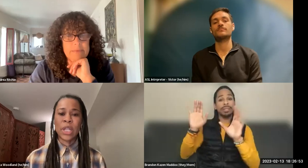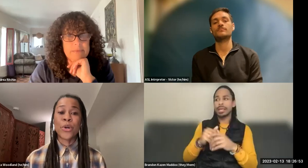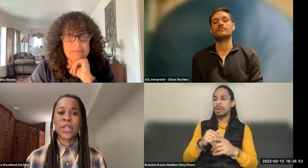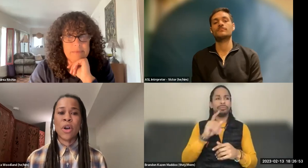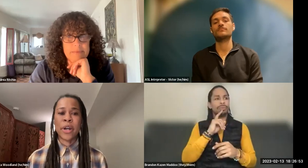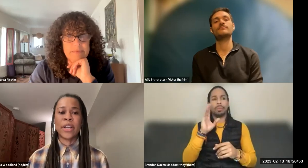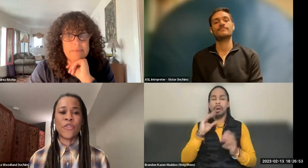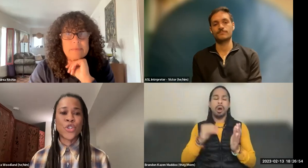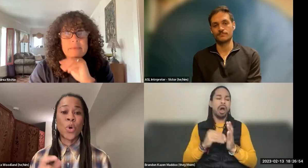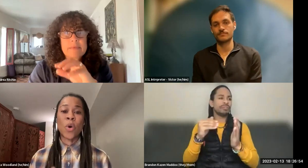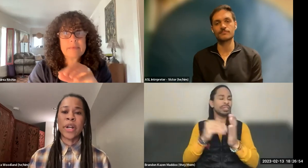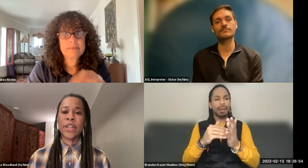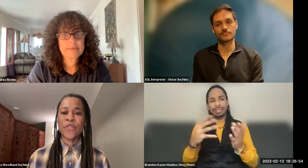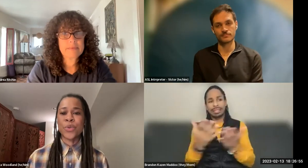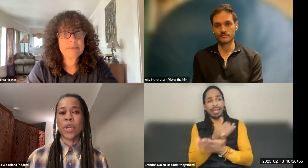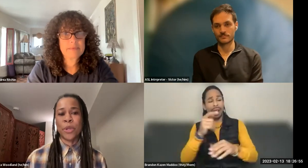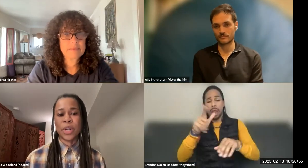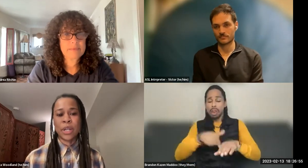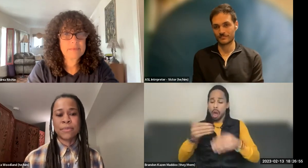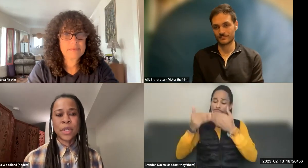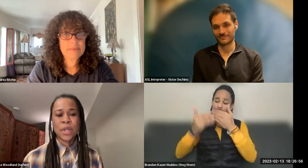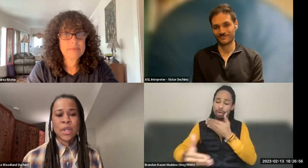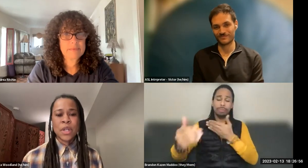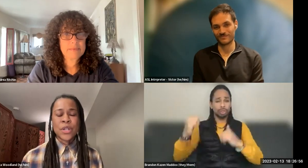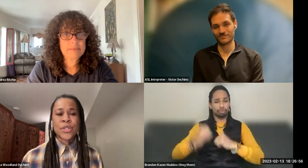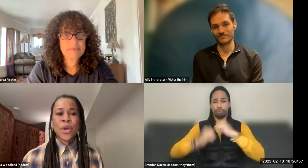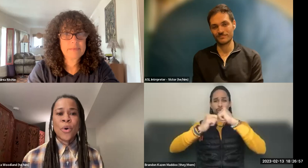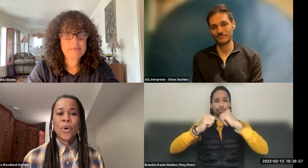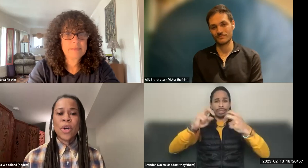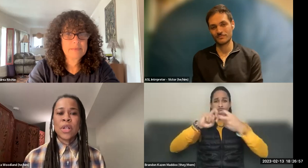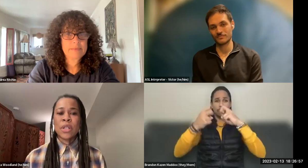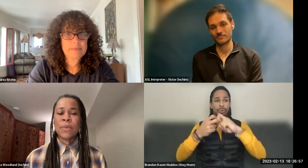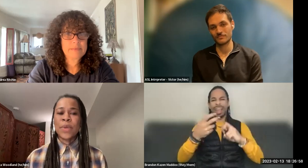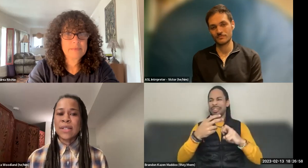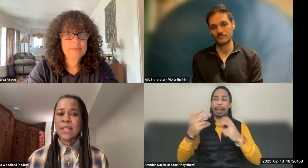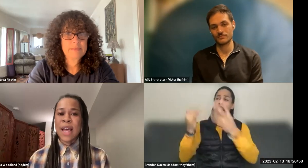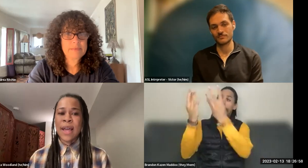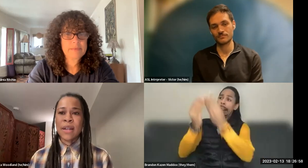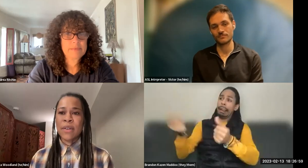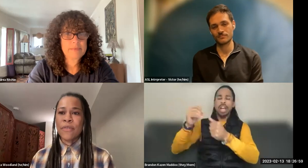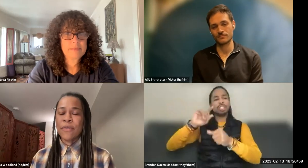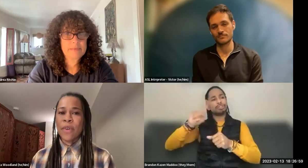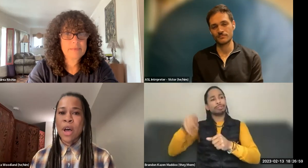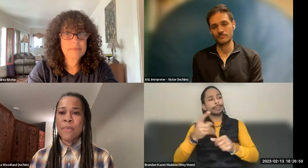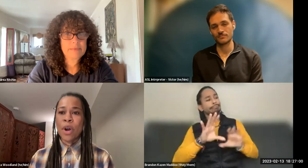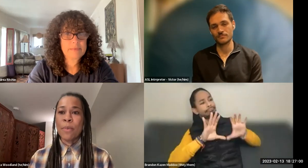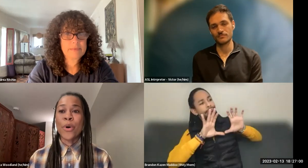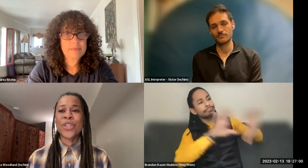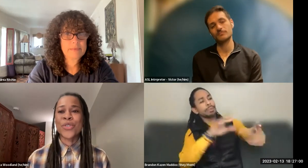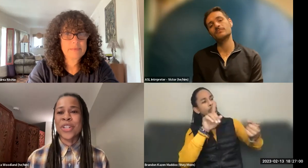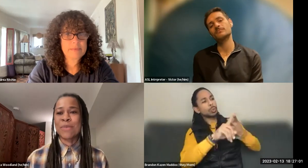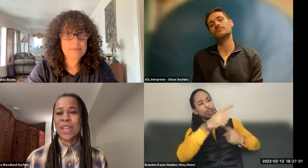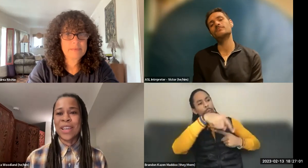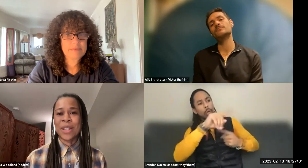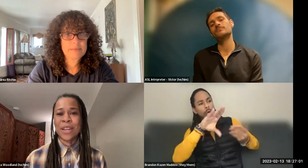and really puts it on an individual or on an individual community. So the pieces that are